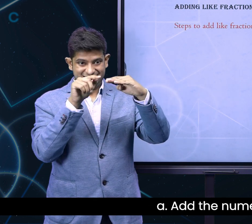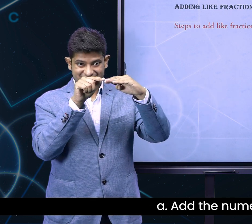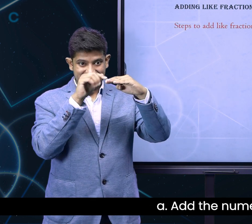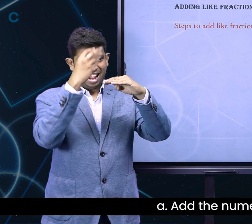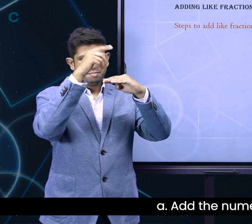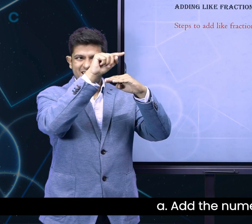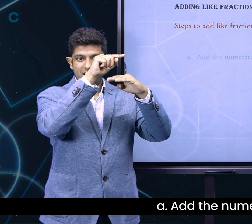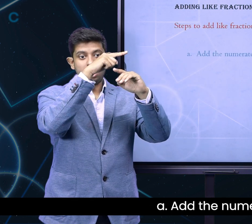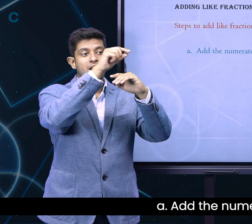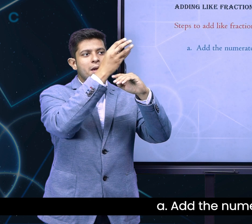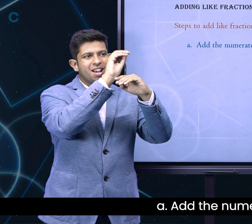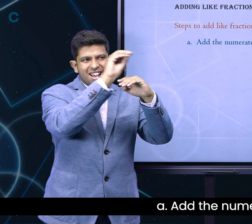Add the numerators.